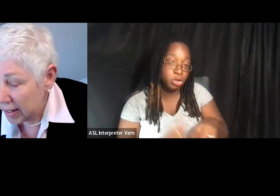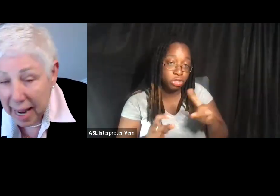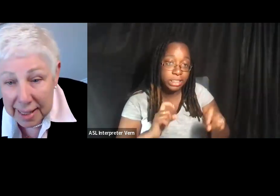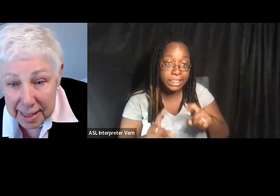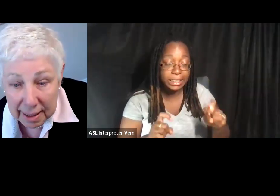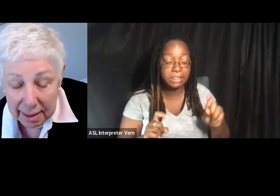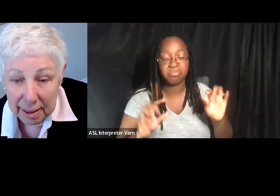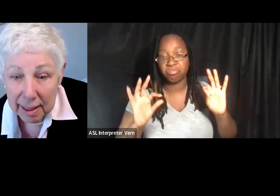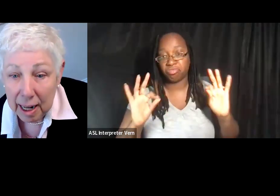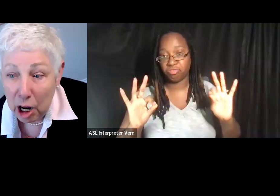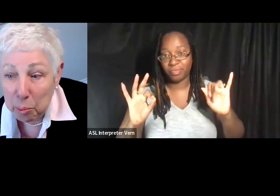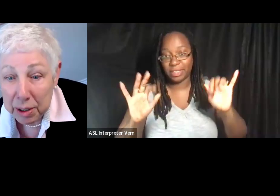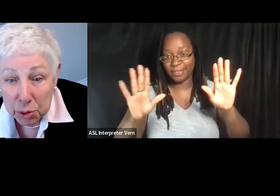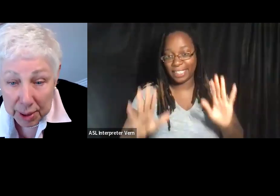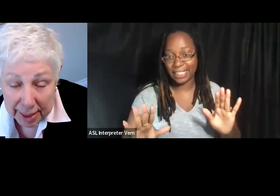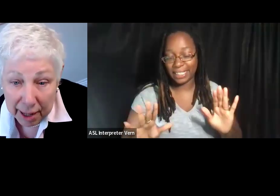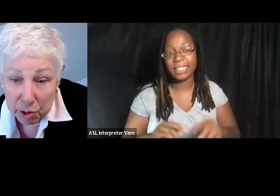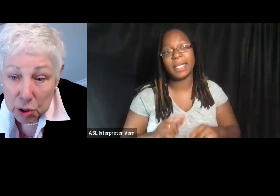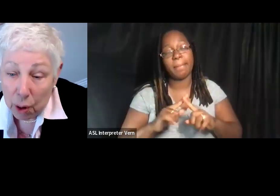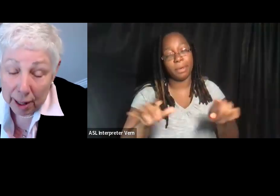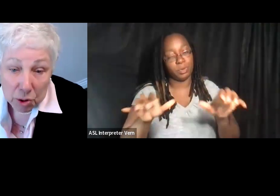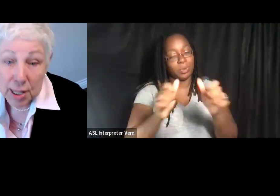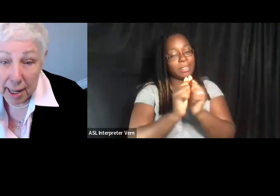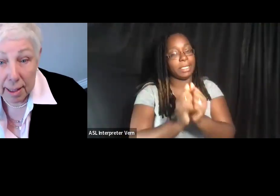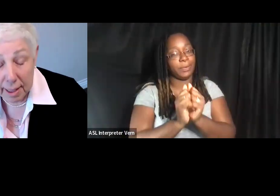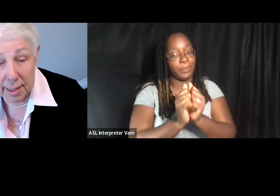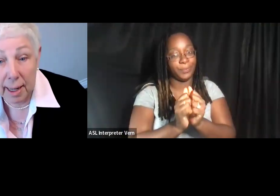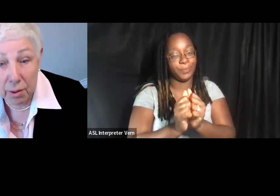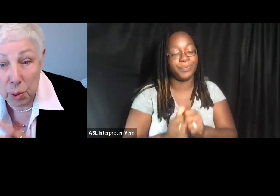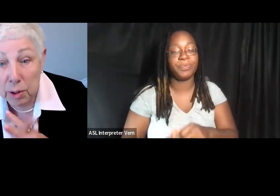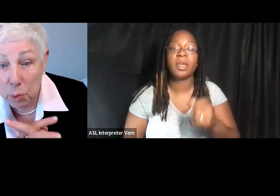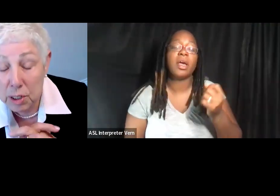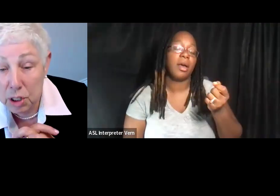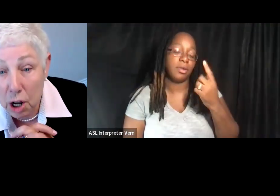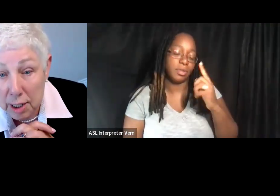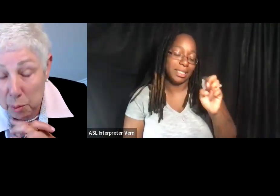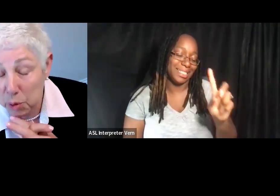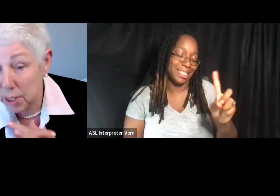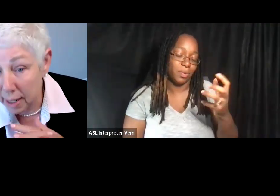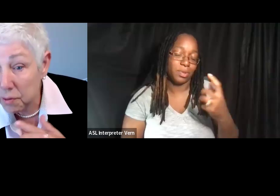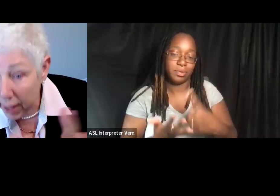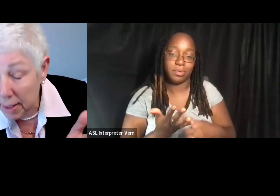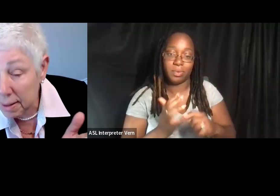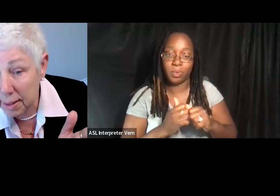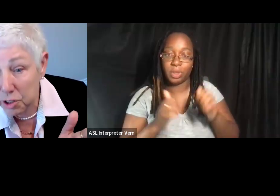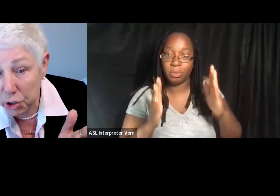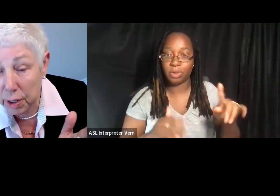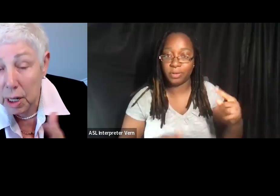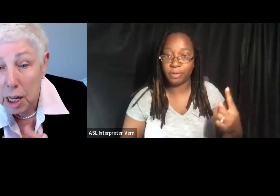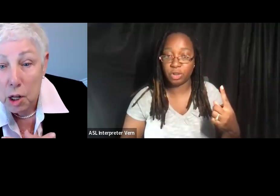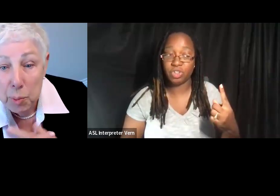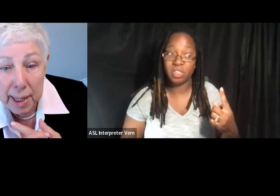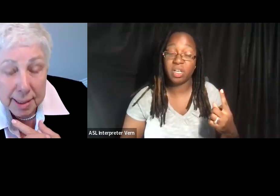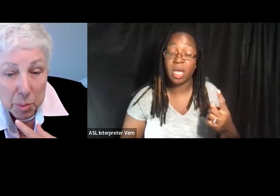that's fantastic, but do it together. So I understand that the executive director wants to talk to that person. And in fact, I think they